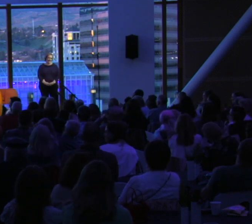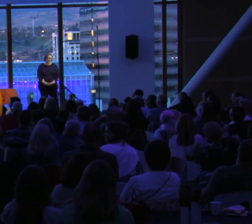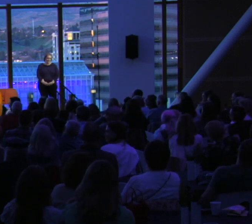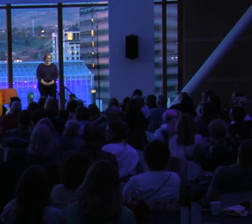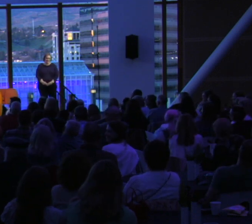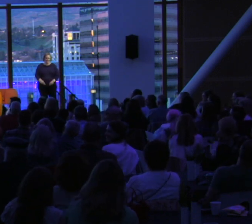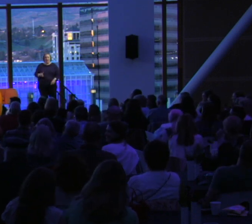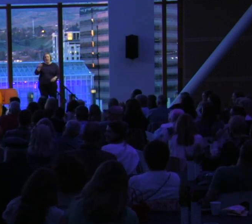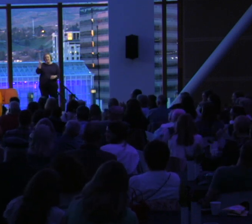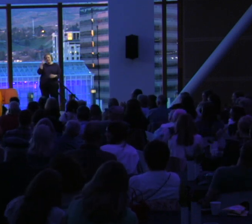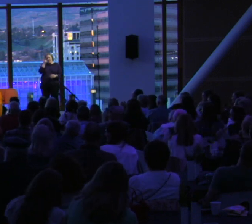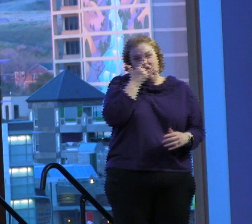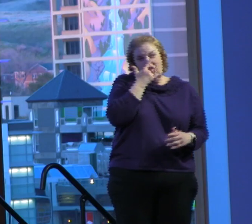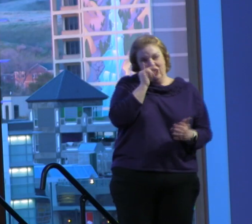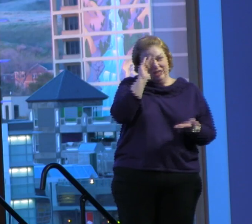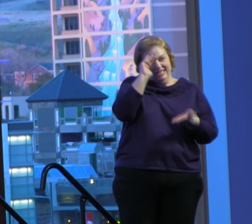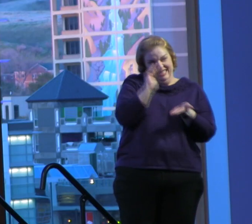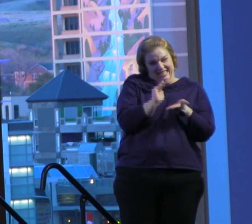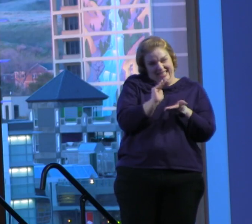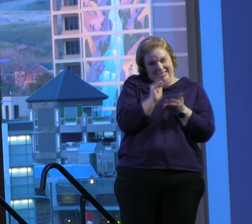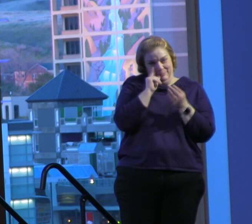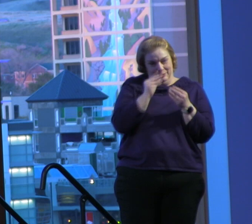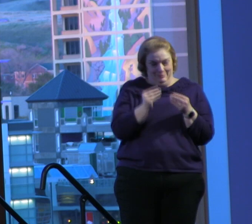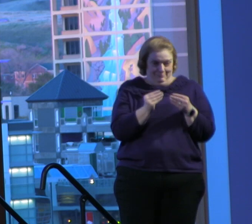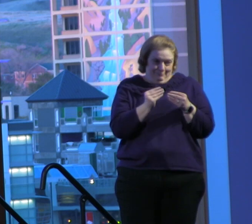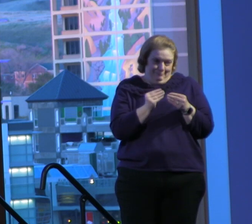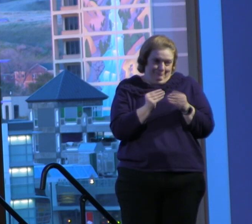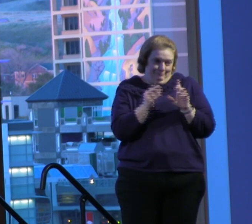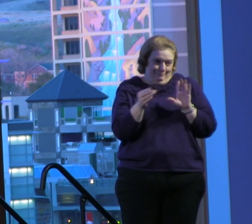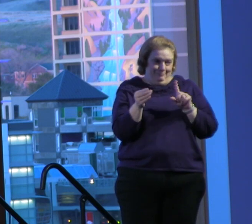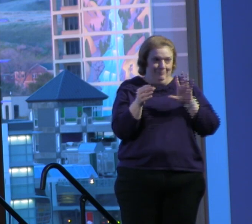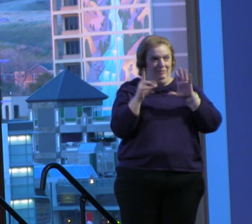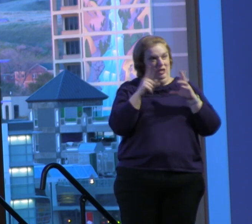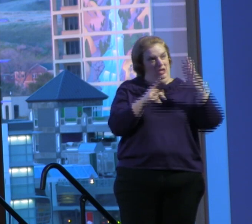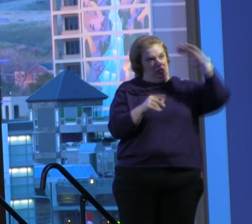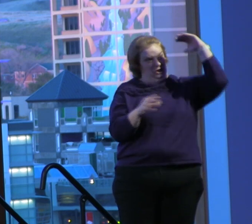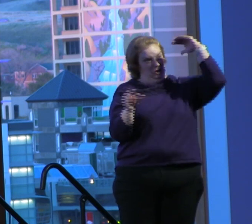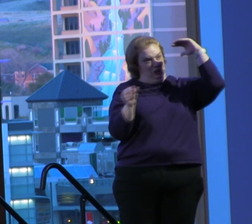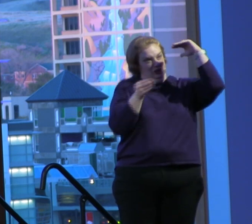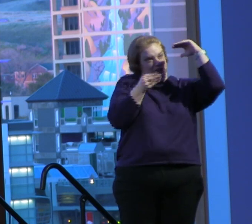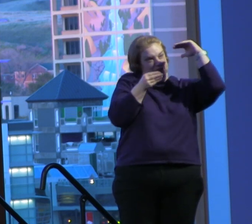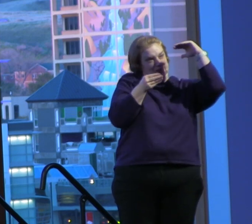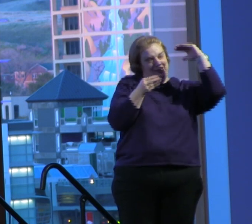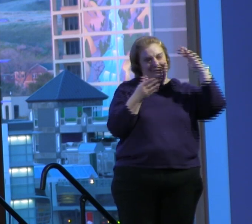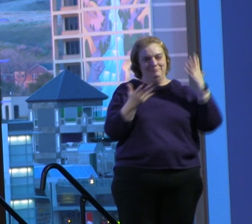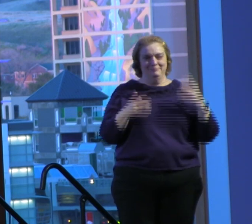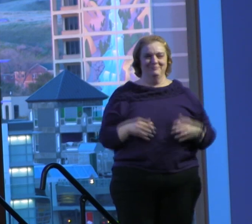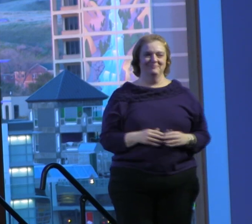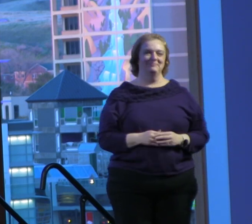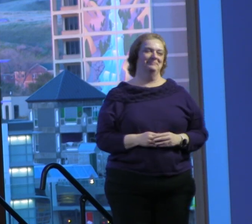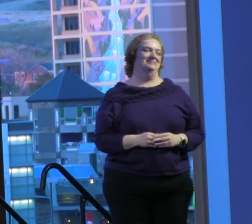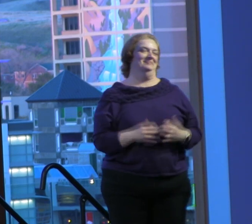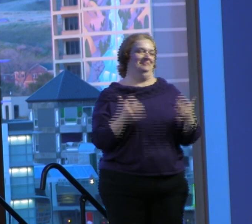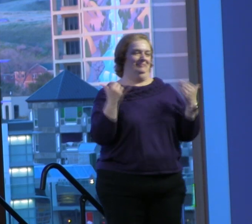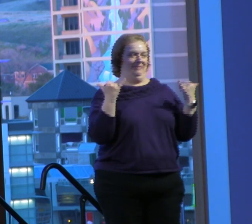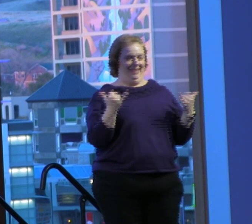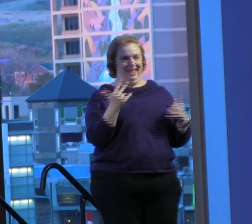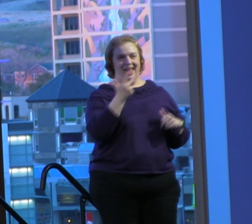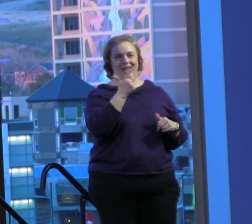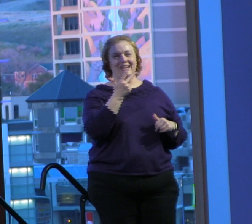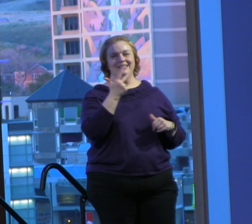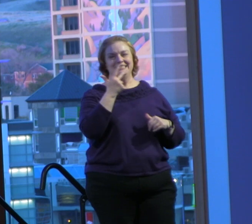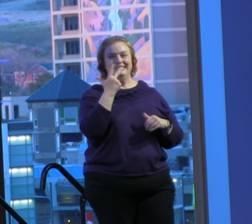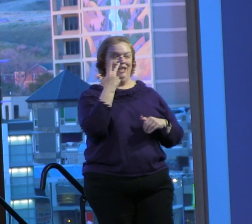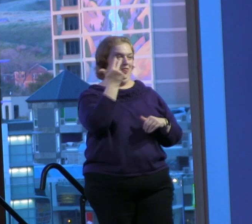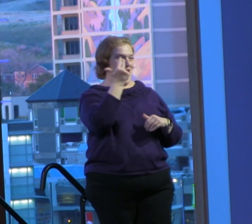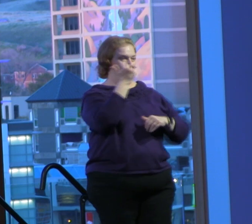just looks a little different next to you for some reason. All right, it is our 13th birthday,